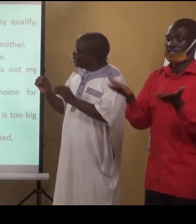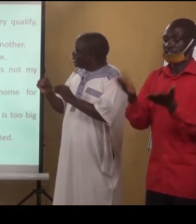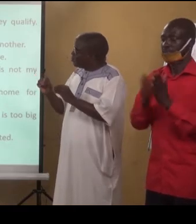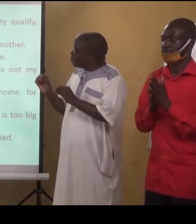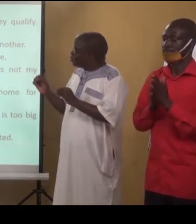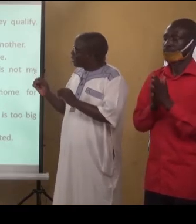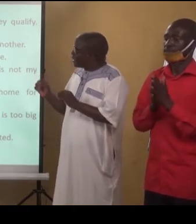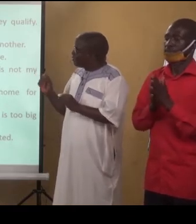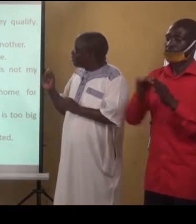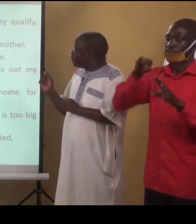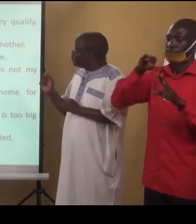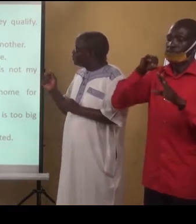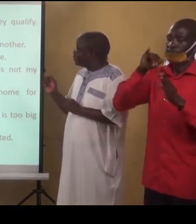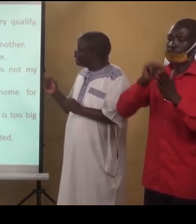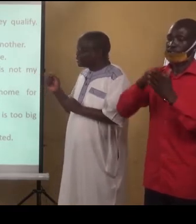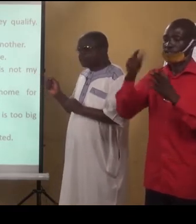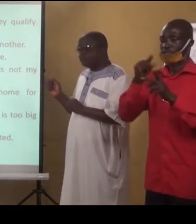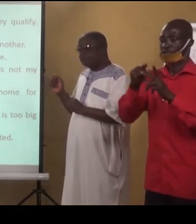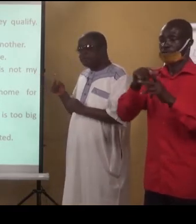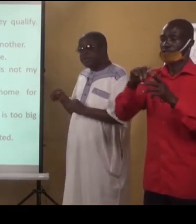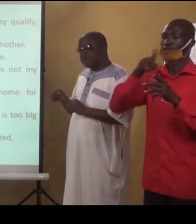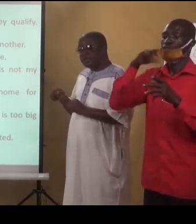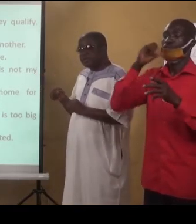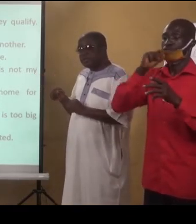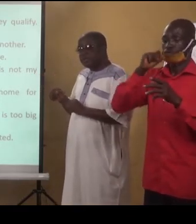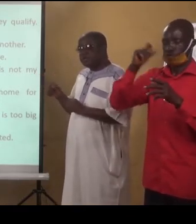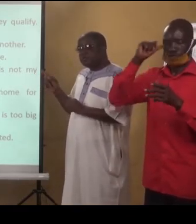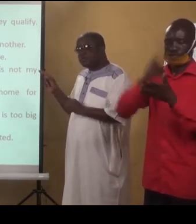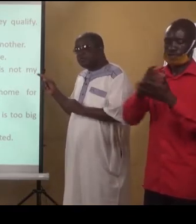And in bold you have whose daughter got married,